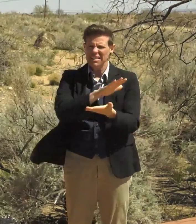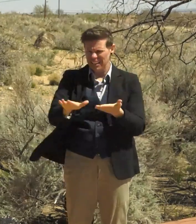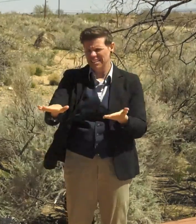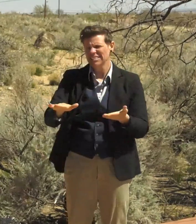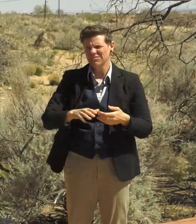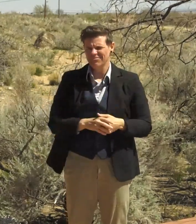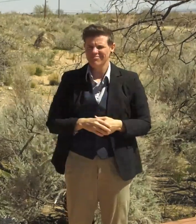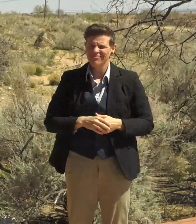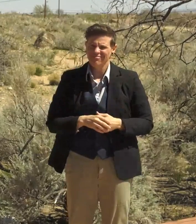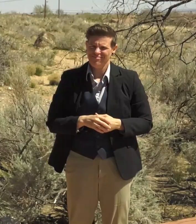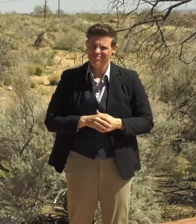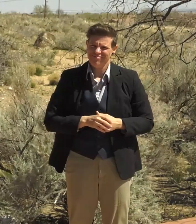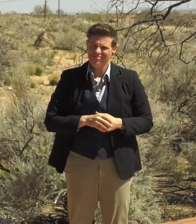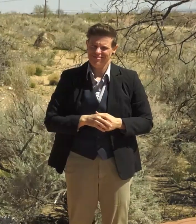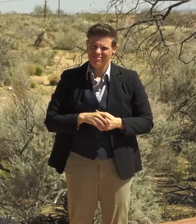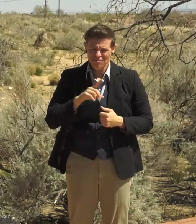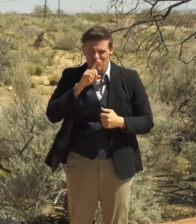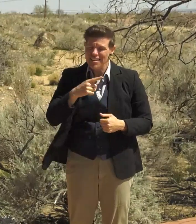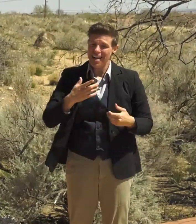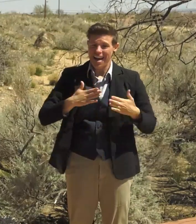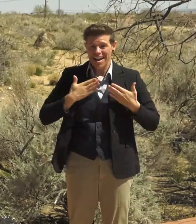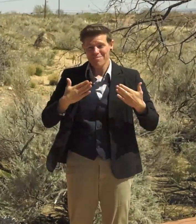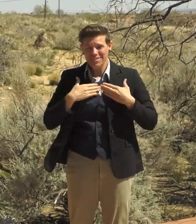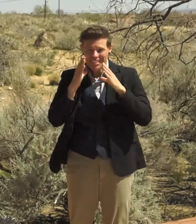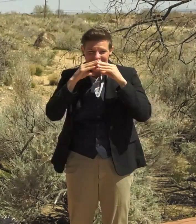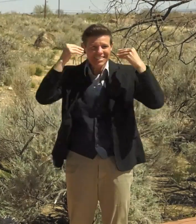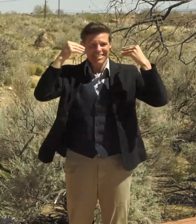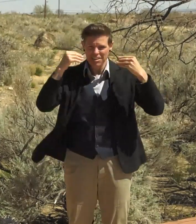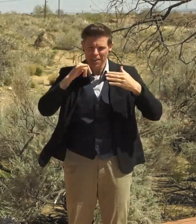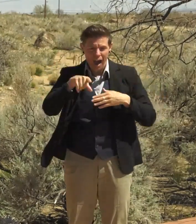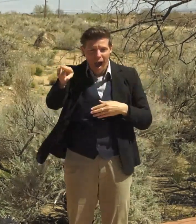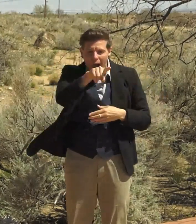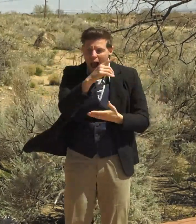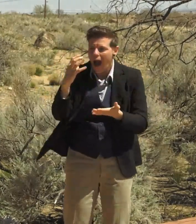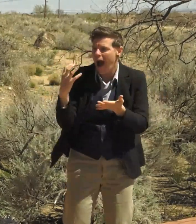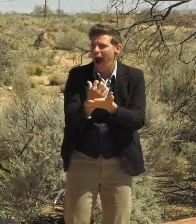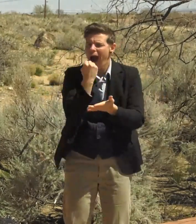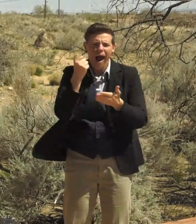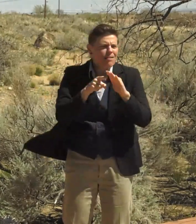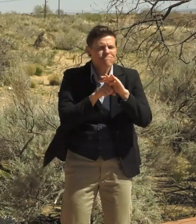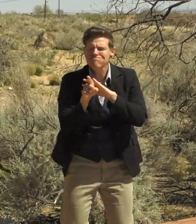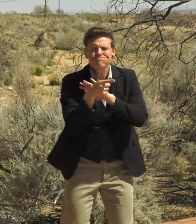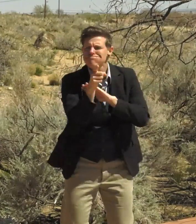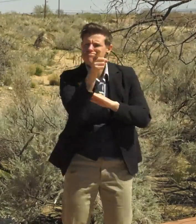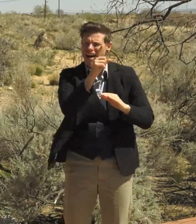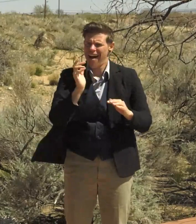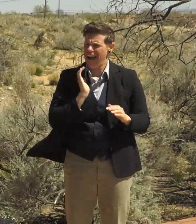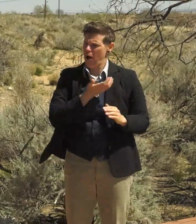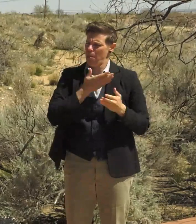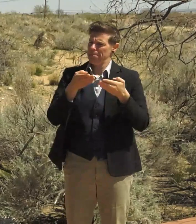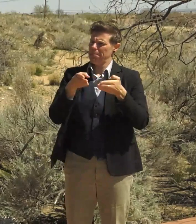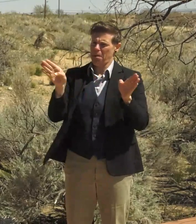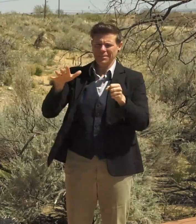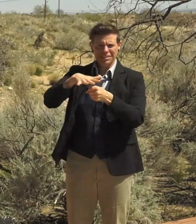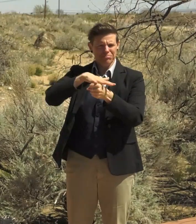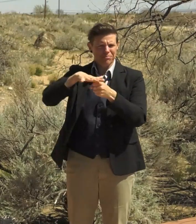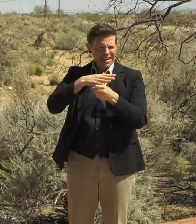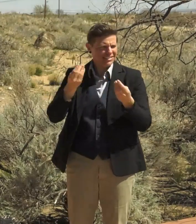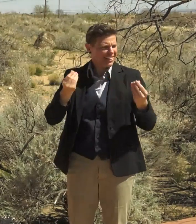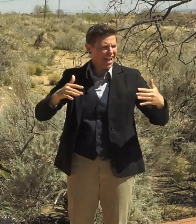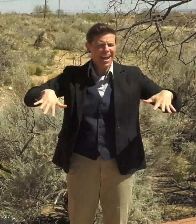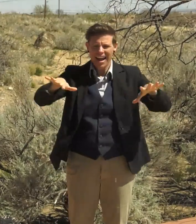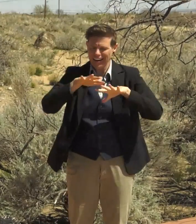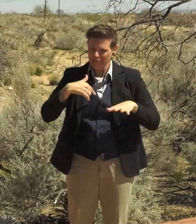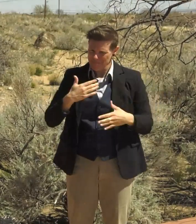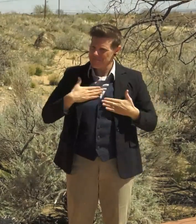the greater public lands in the area, but we want you to be prepared when you go outdoors, especially when you're visiting places